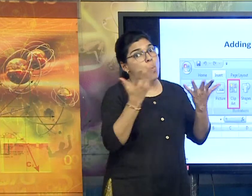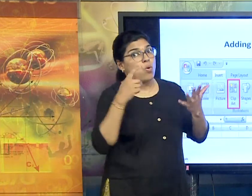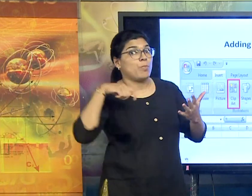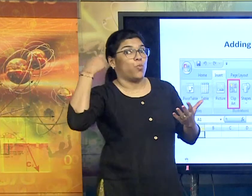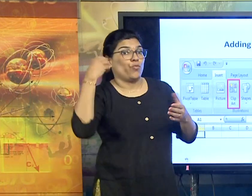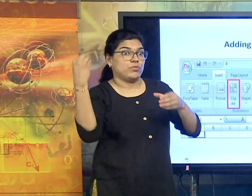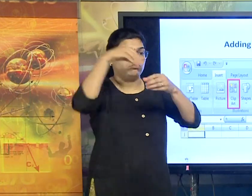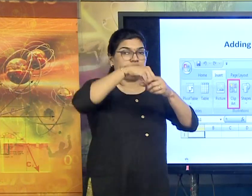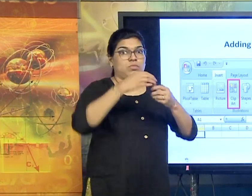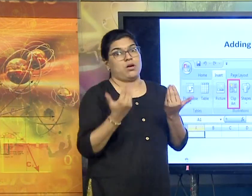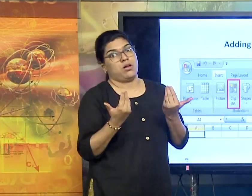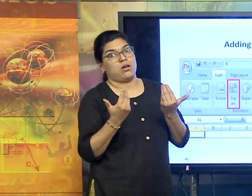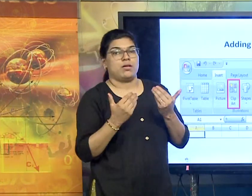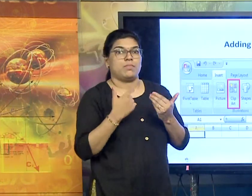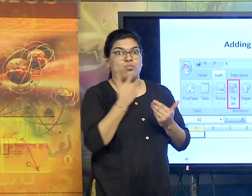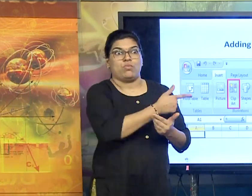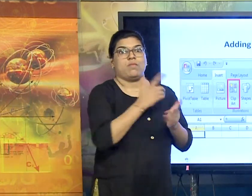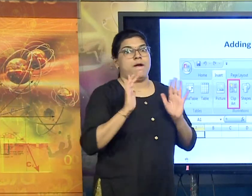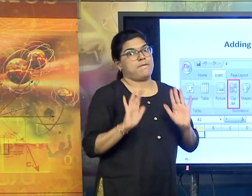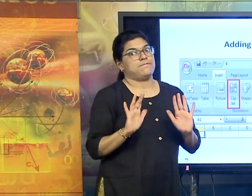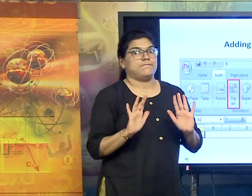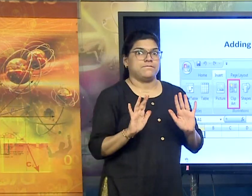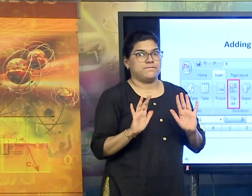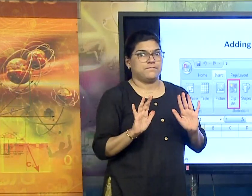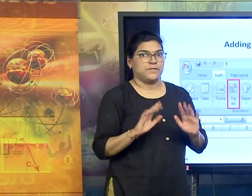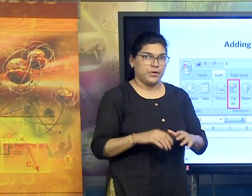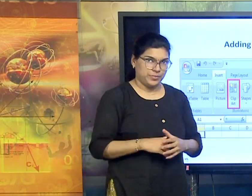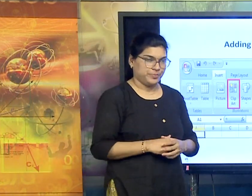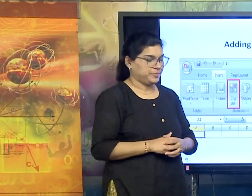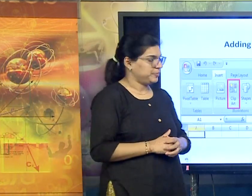include animation, we can include art or movie, anything.